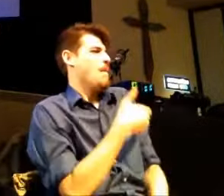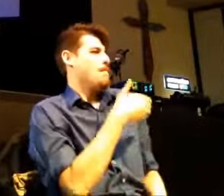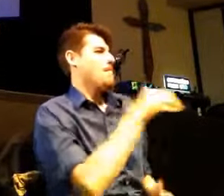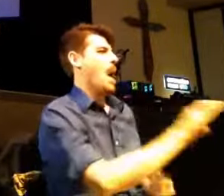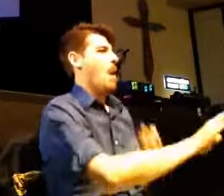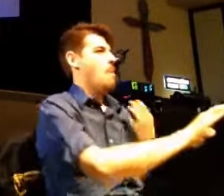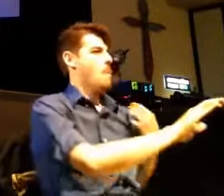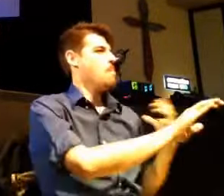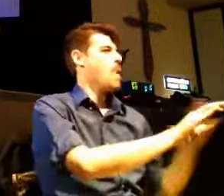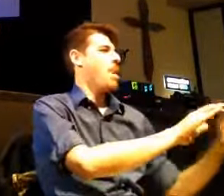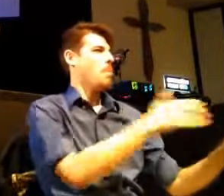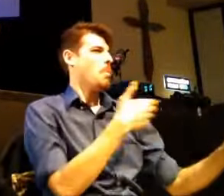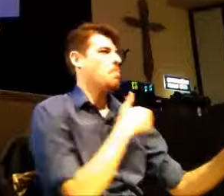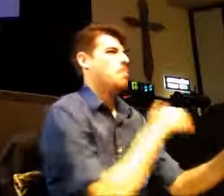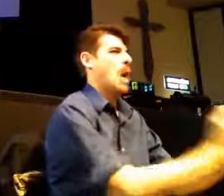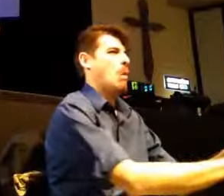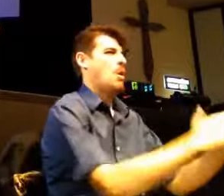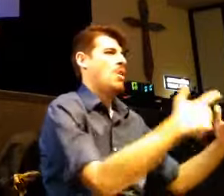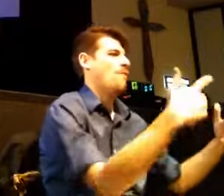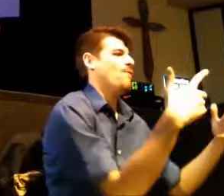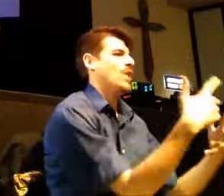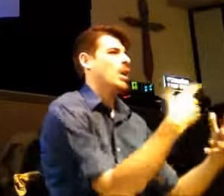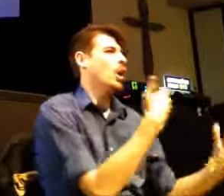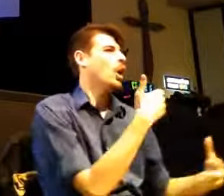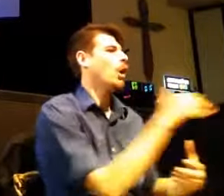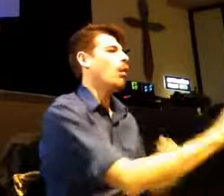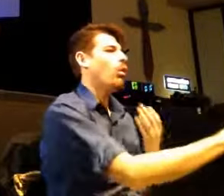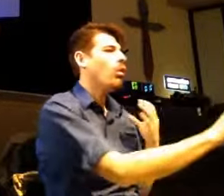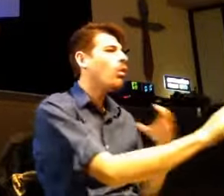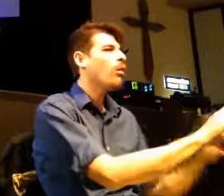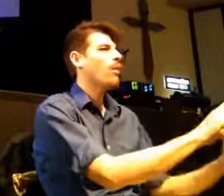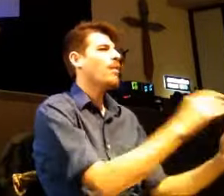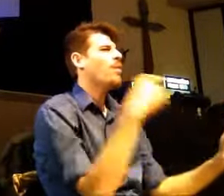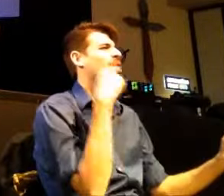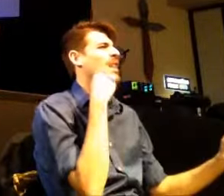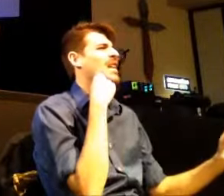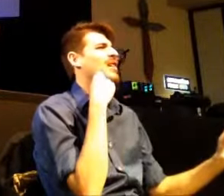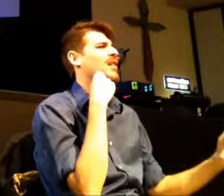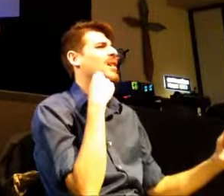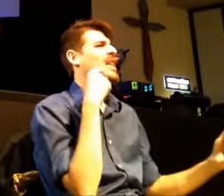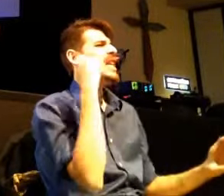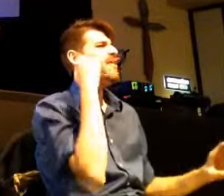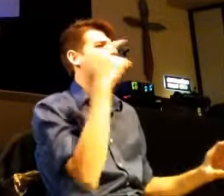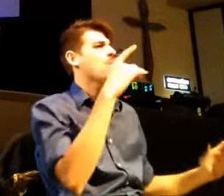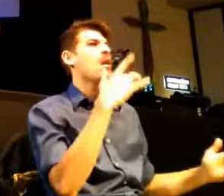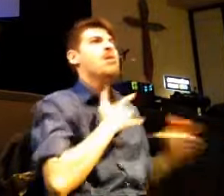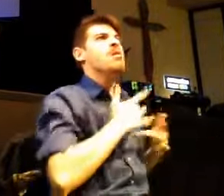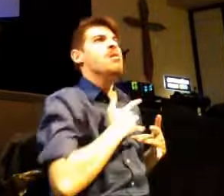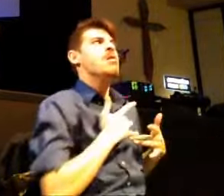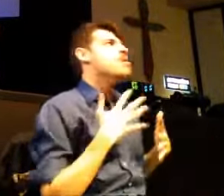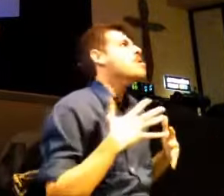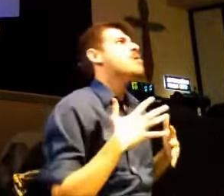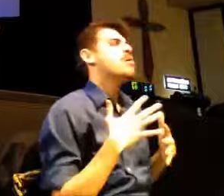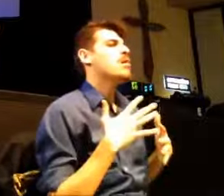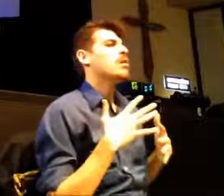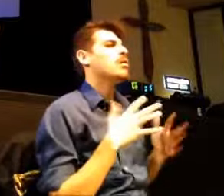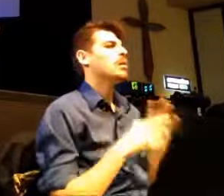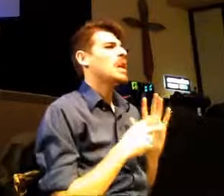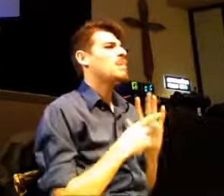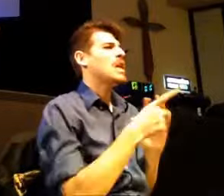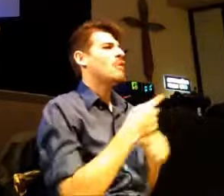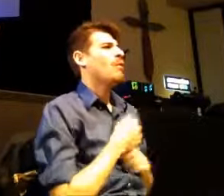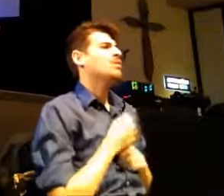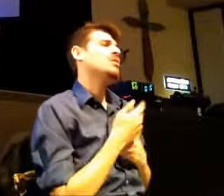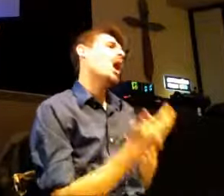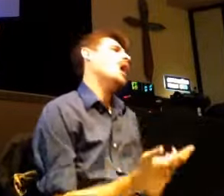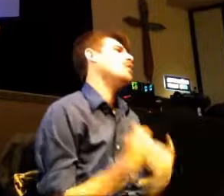about anxiety. It doesn't make you sleepy and tired, does it? It amps you up. It keeps you up at night. It causes your